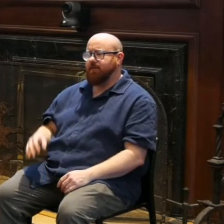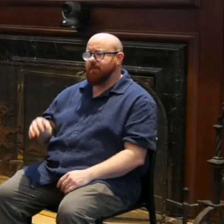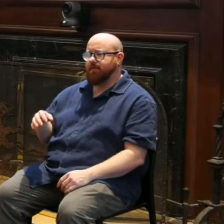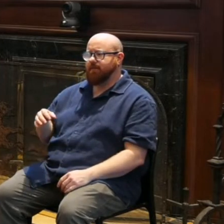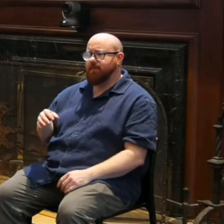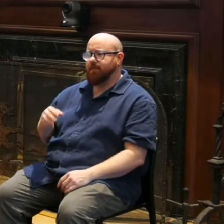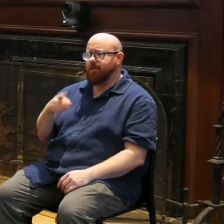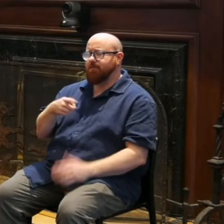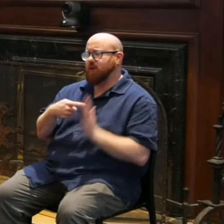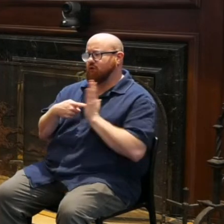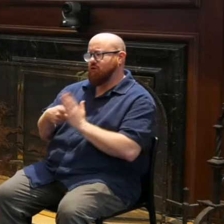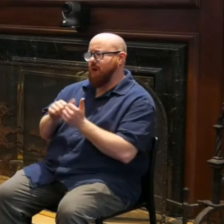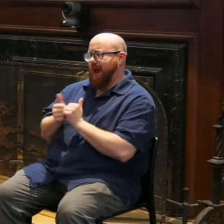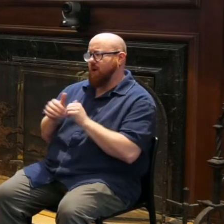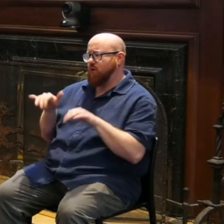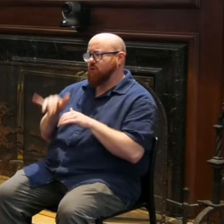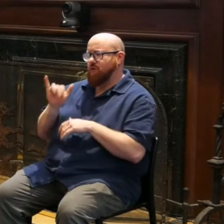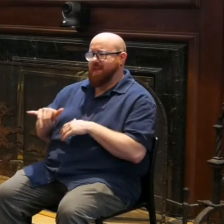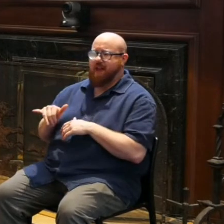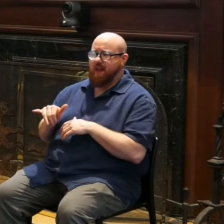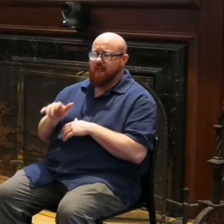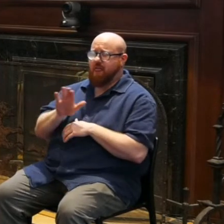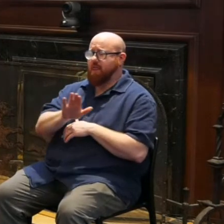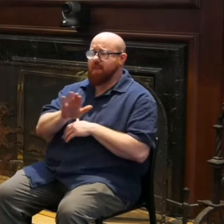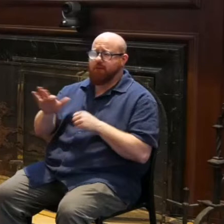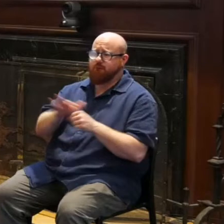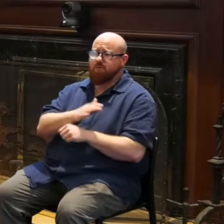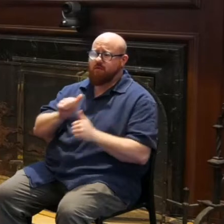that all their lives.